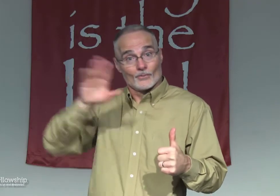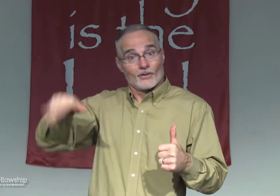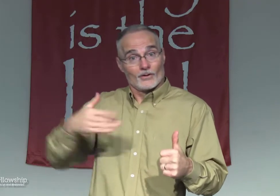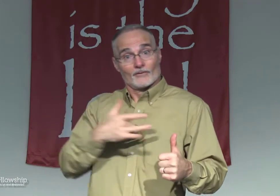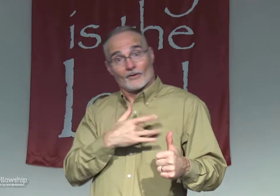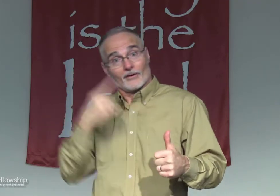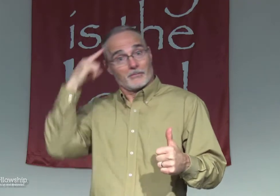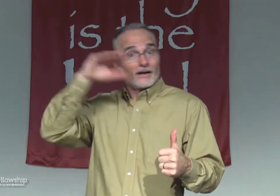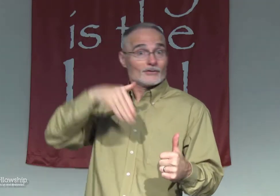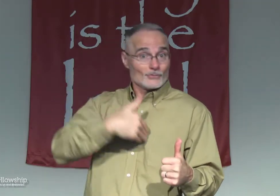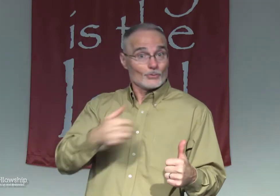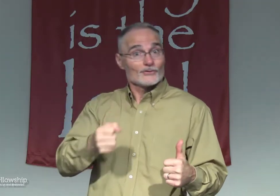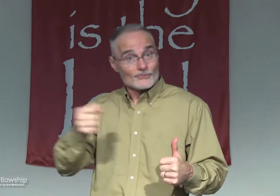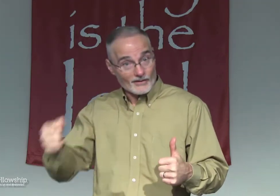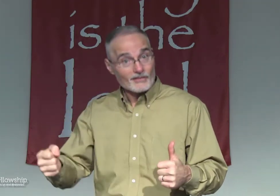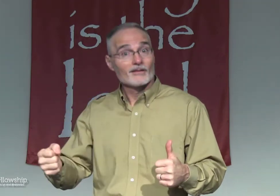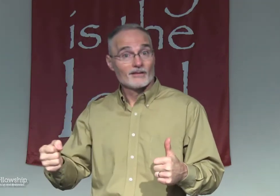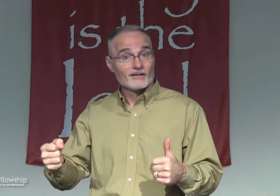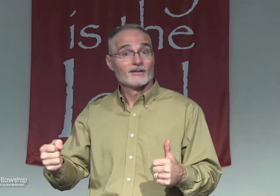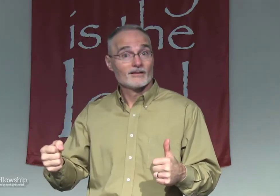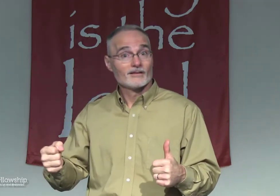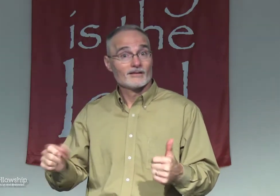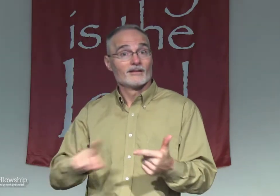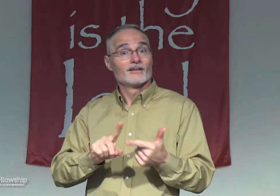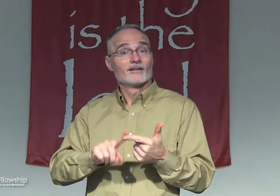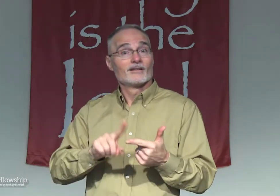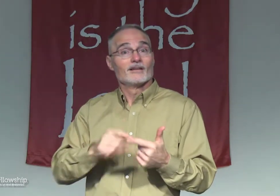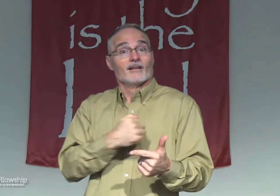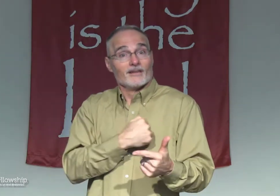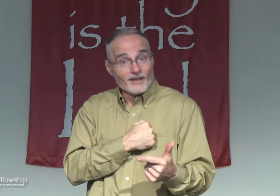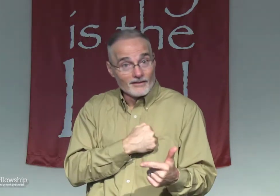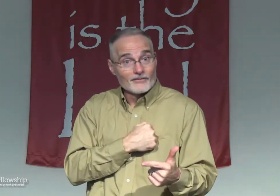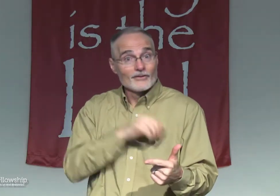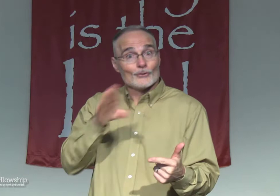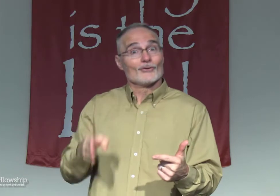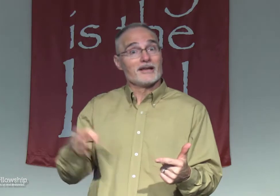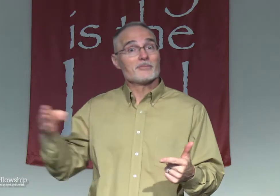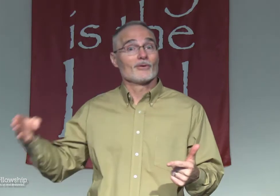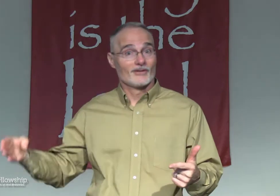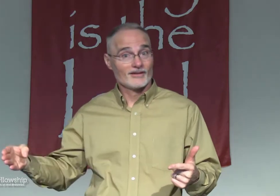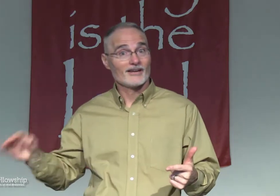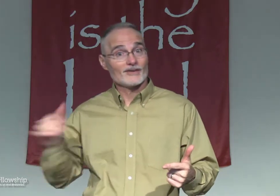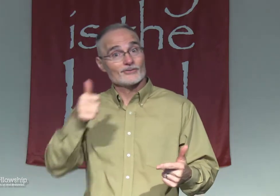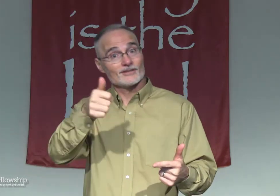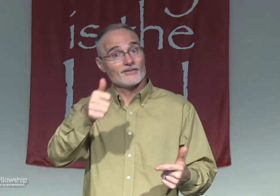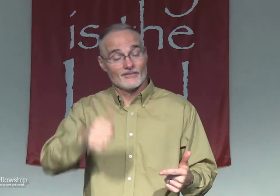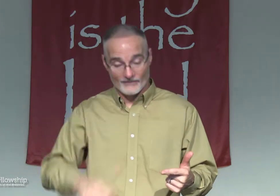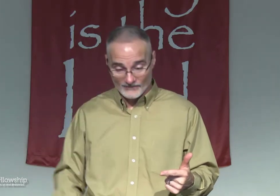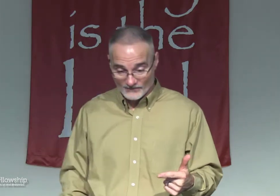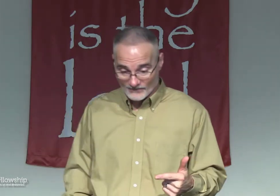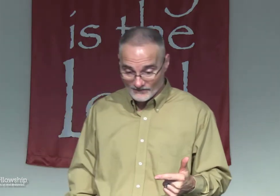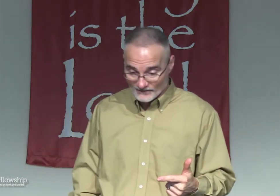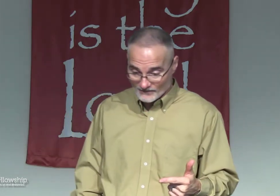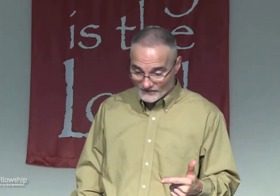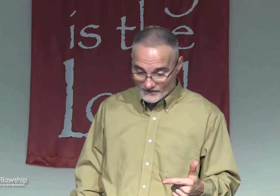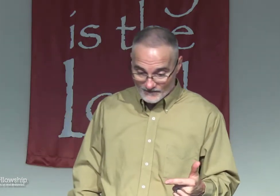First, love the Lord your God with all your heart, mind, soul, and strength. And second, love your neighbor as